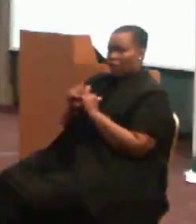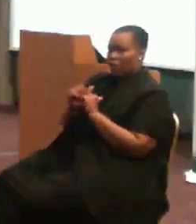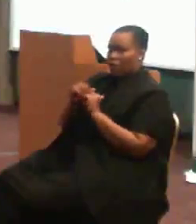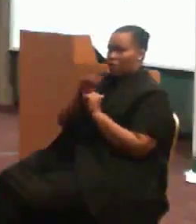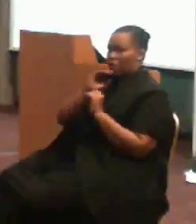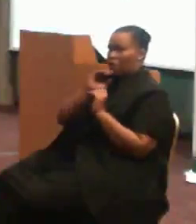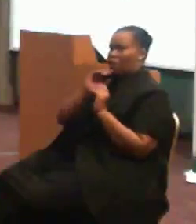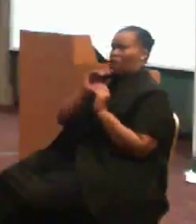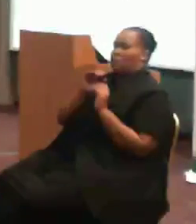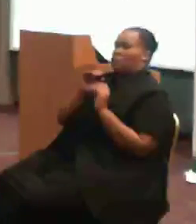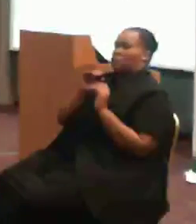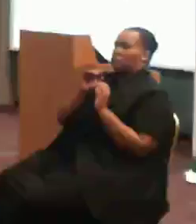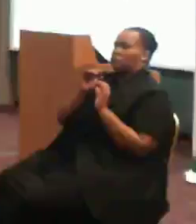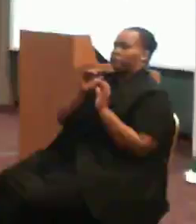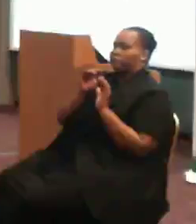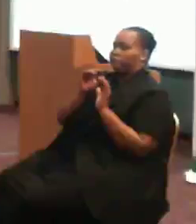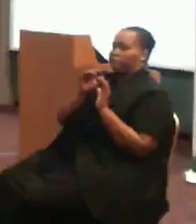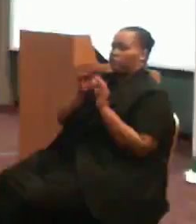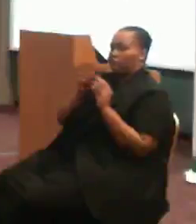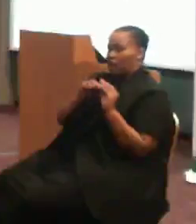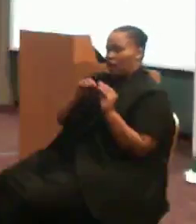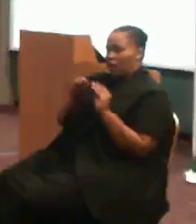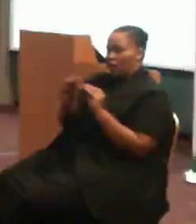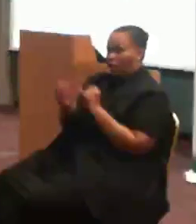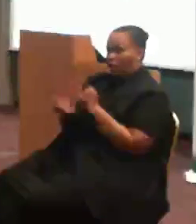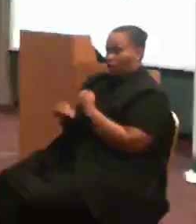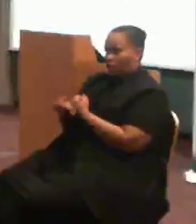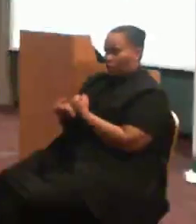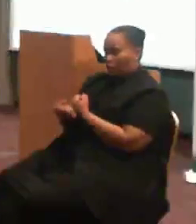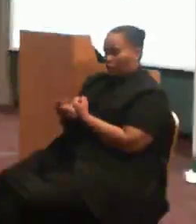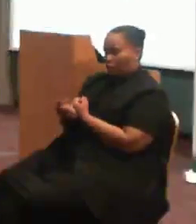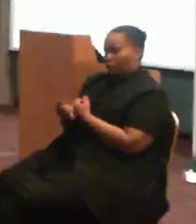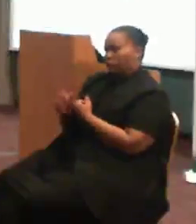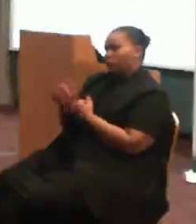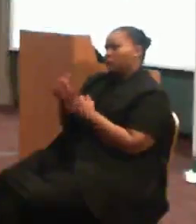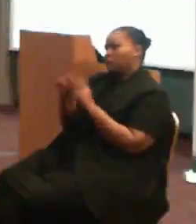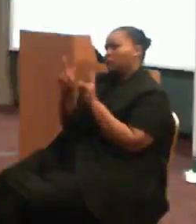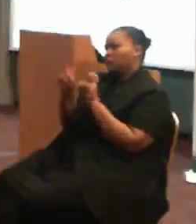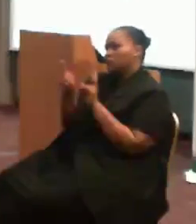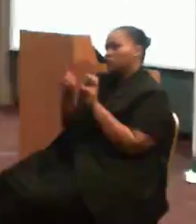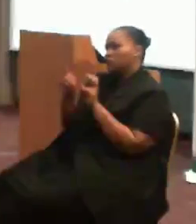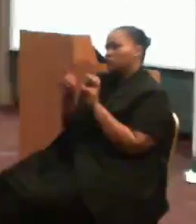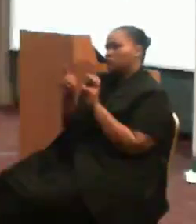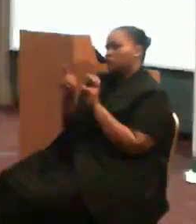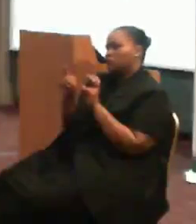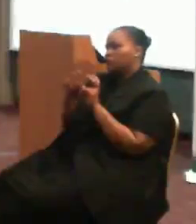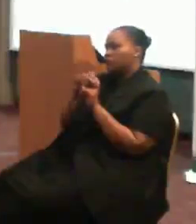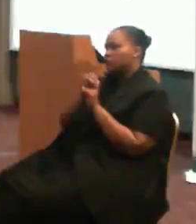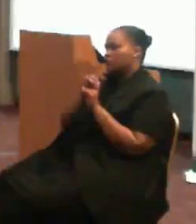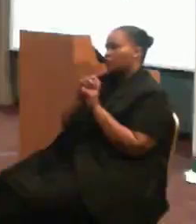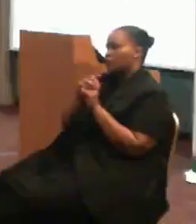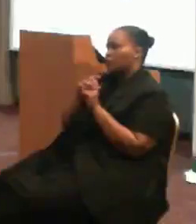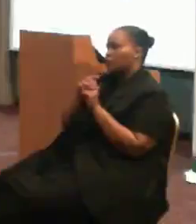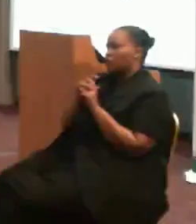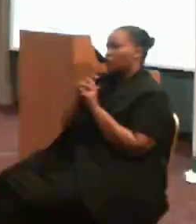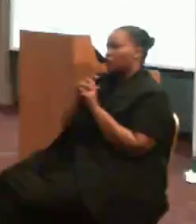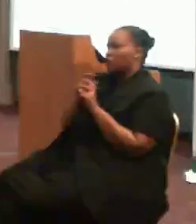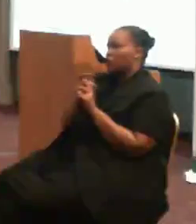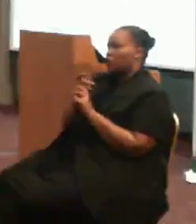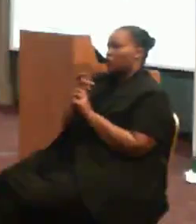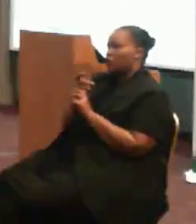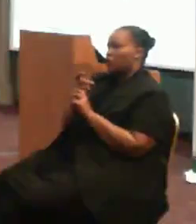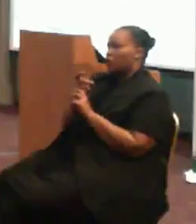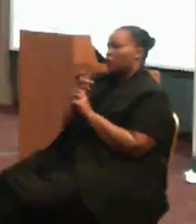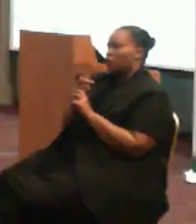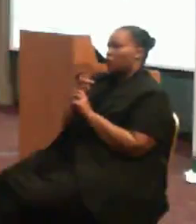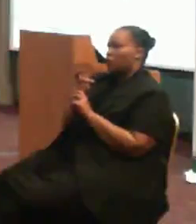in commissioning. The second issue would be huge overspending in CapEx.